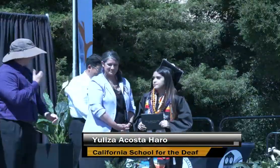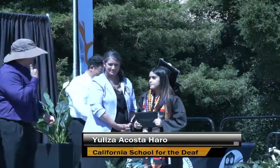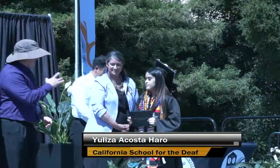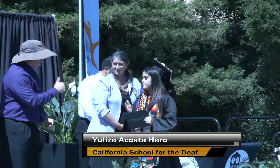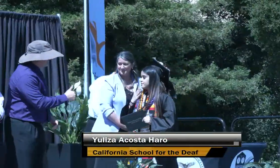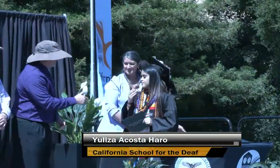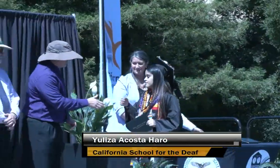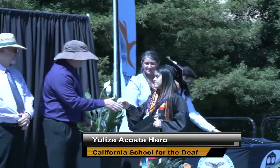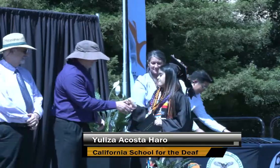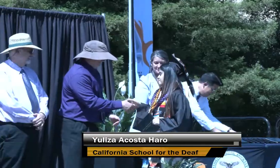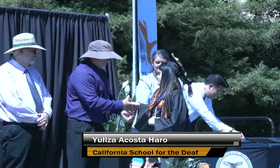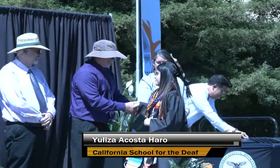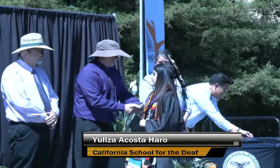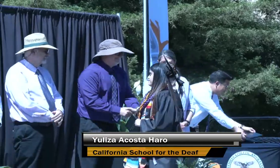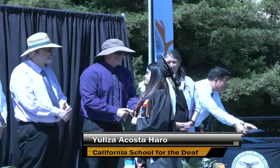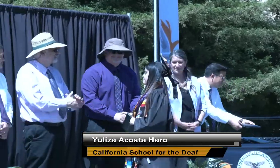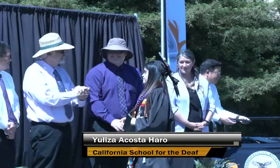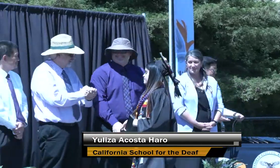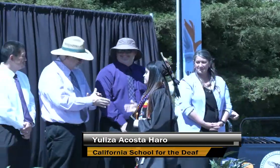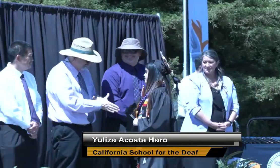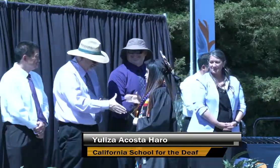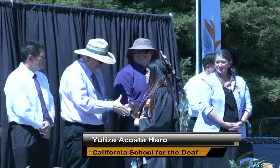Yuliza Acosta Haro.